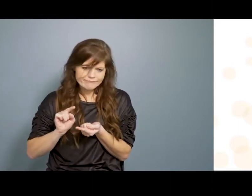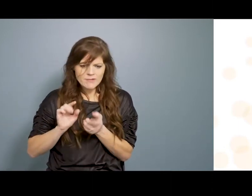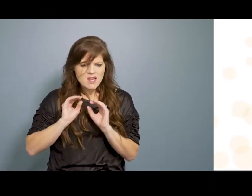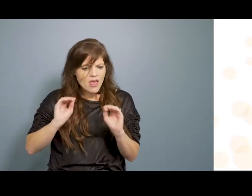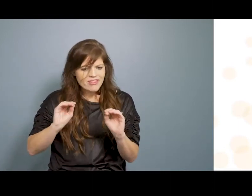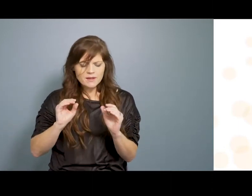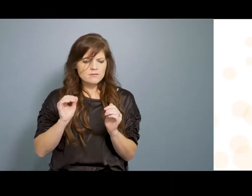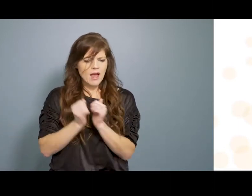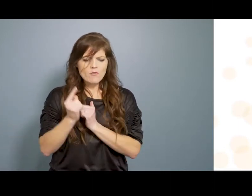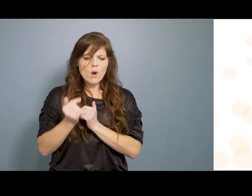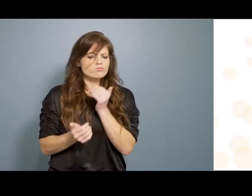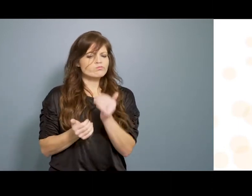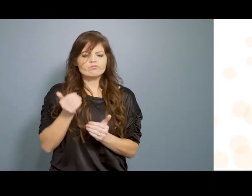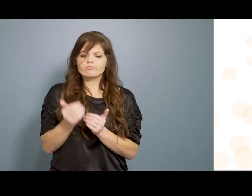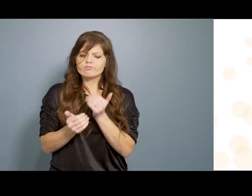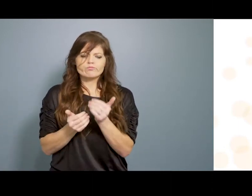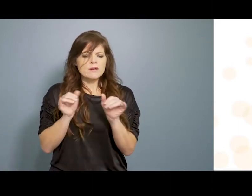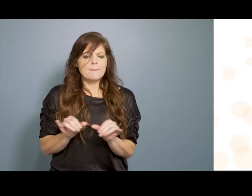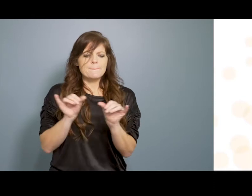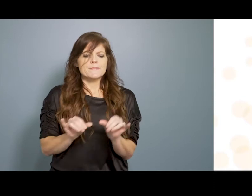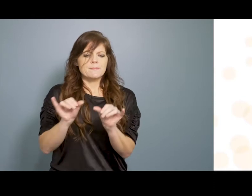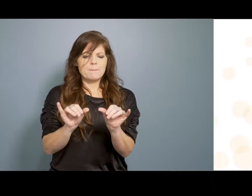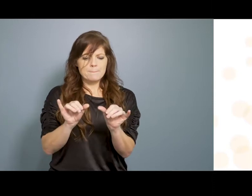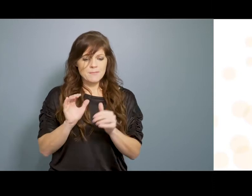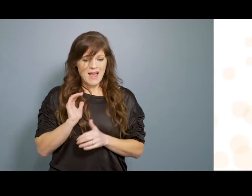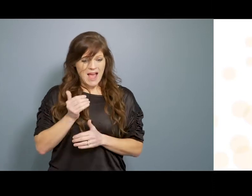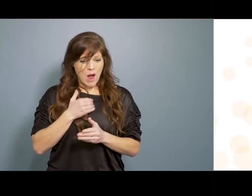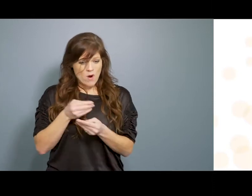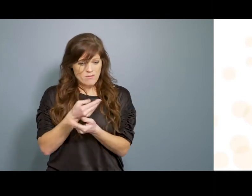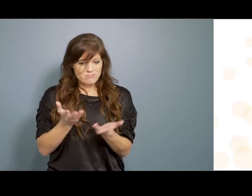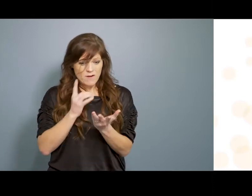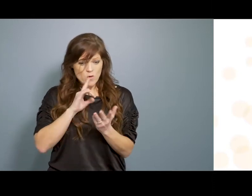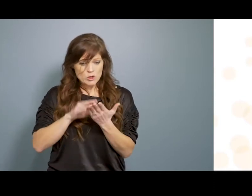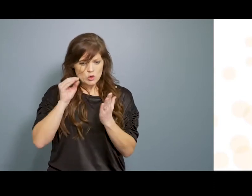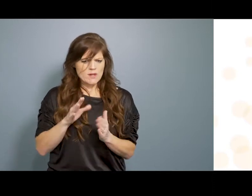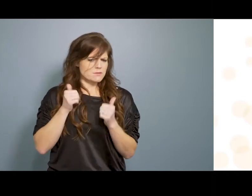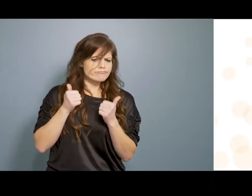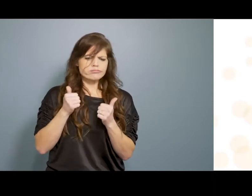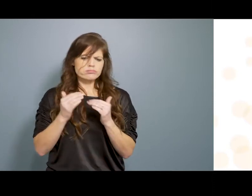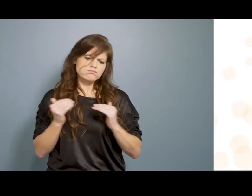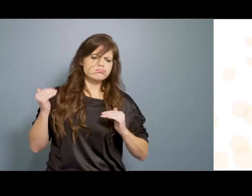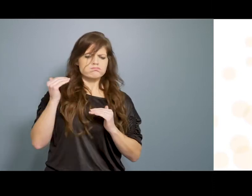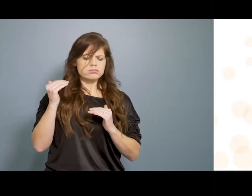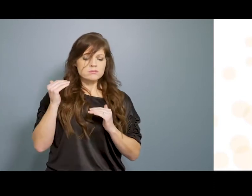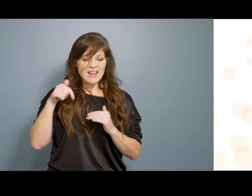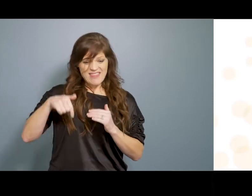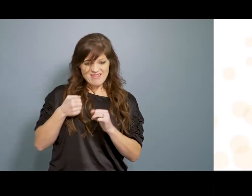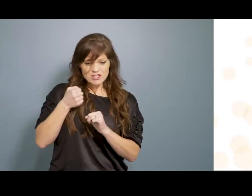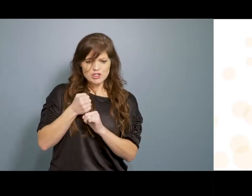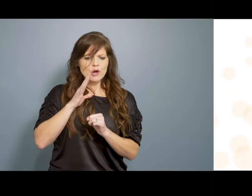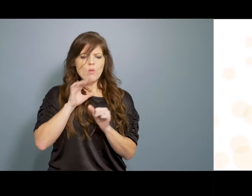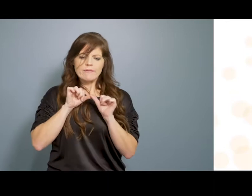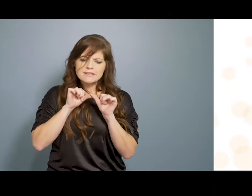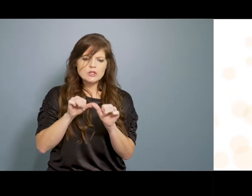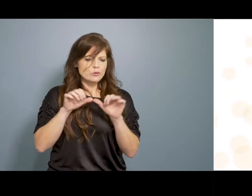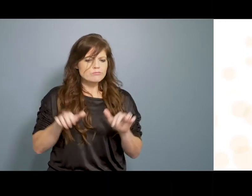eliminating any educational programs or services to our students. This year, we are looking to perform at that same level no matter what comes